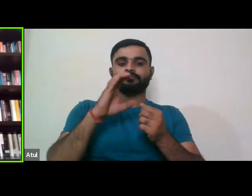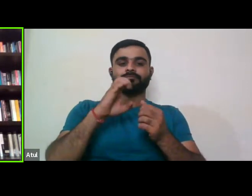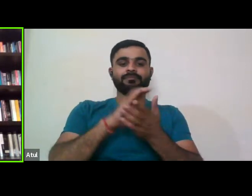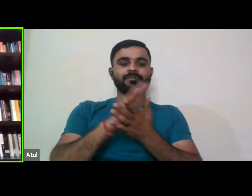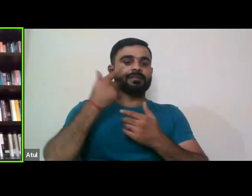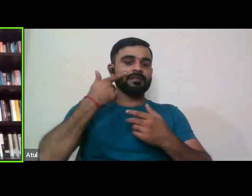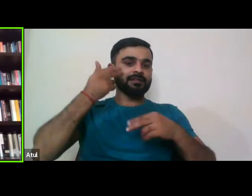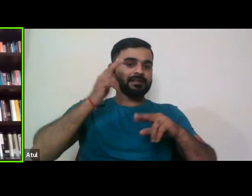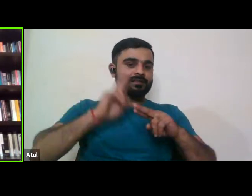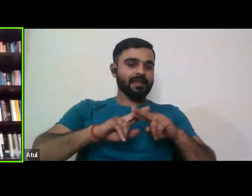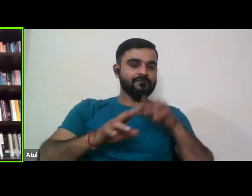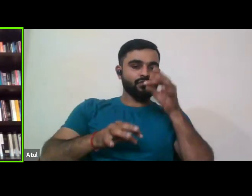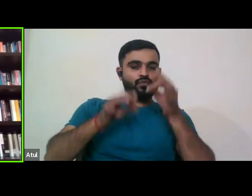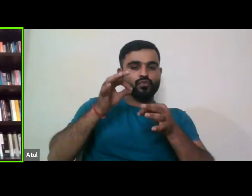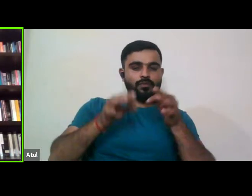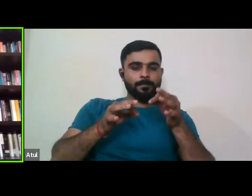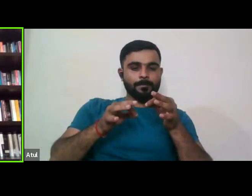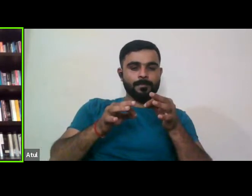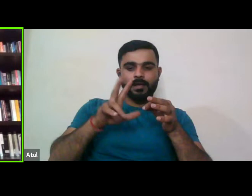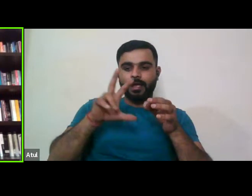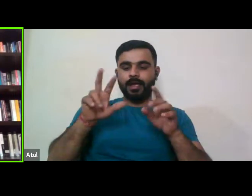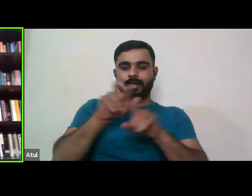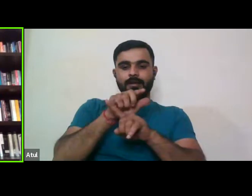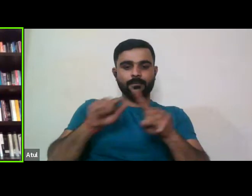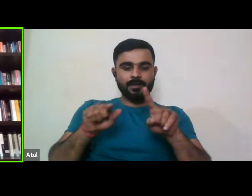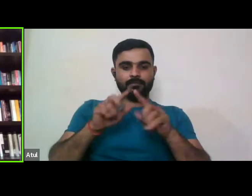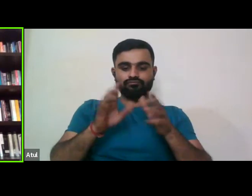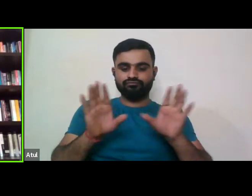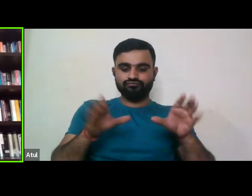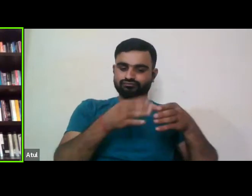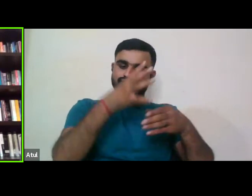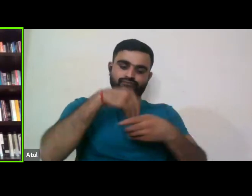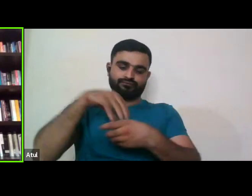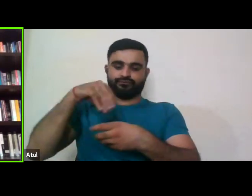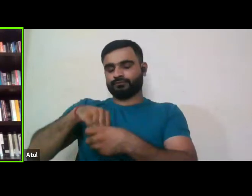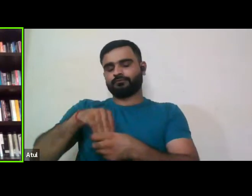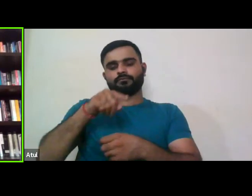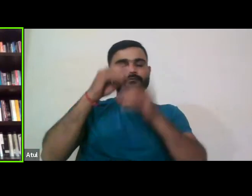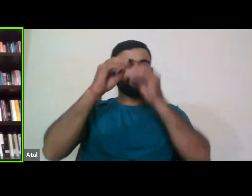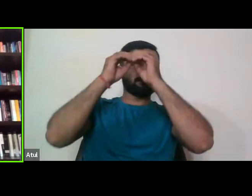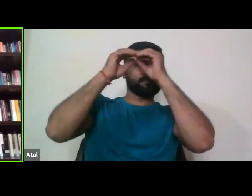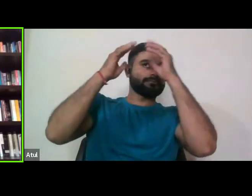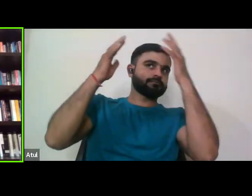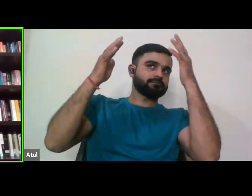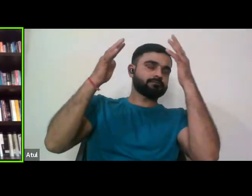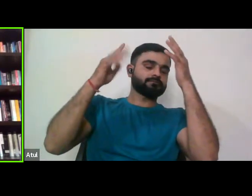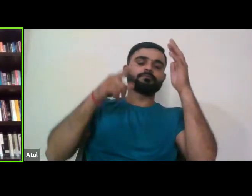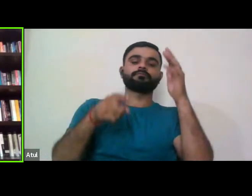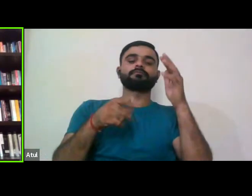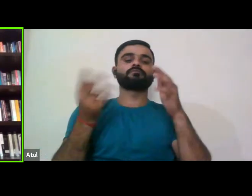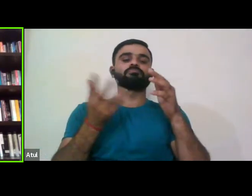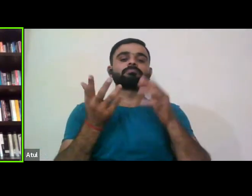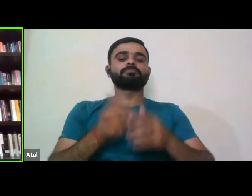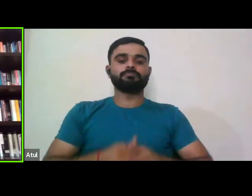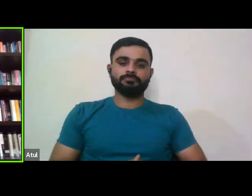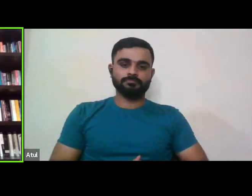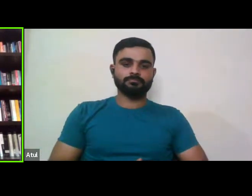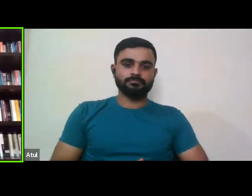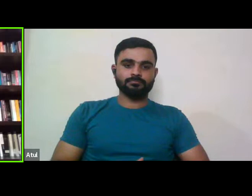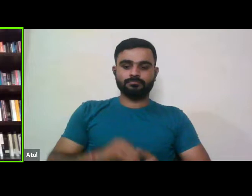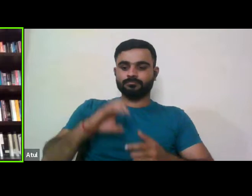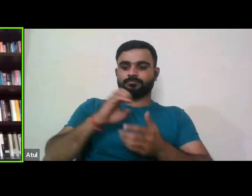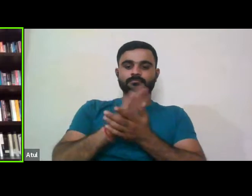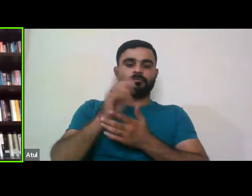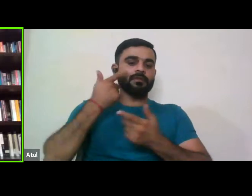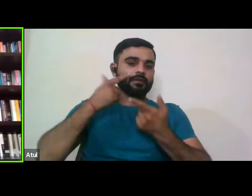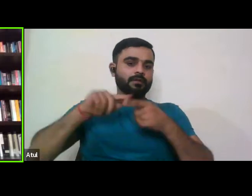Justice is on about 88% of the Constitution benches. Now, you would imagine perhaps that's because, the Chief